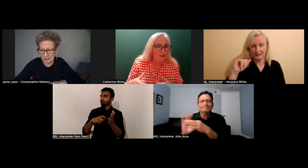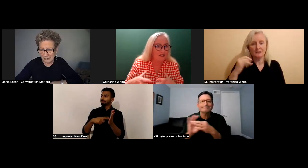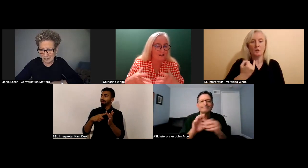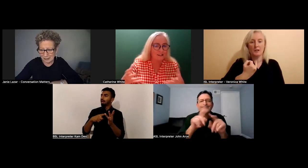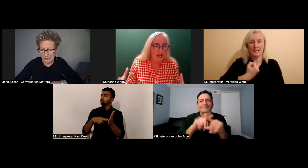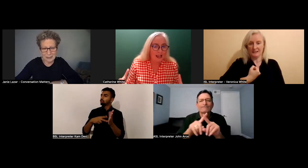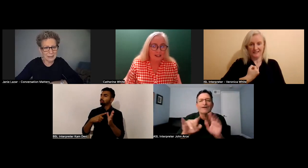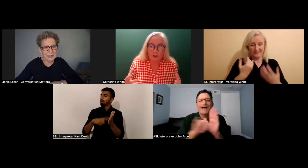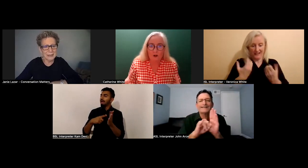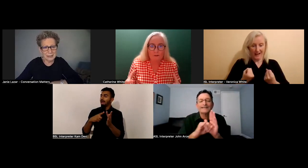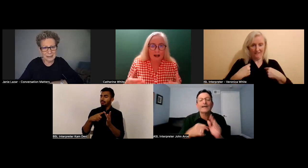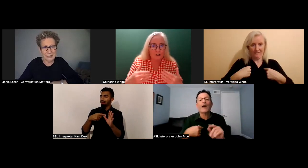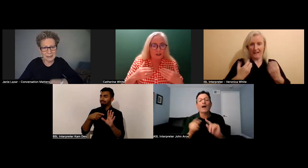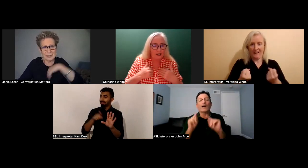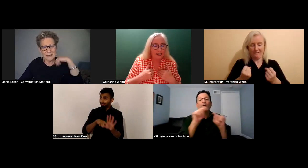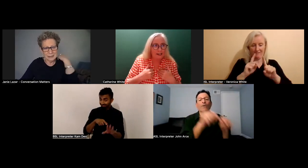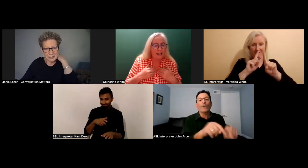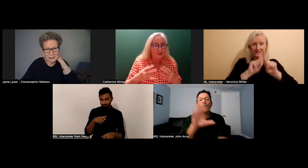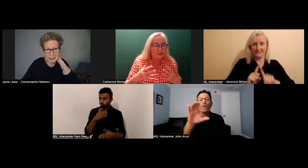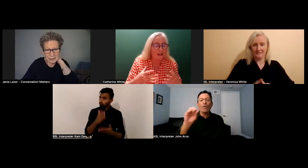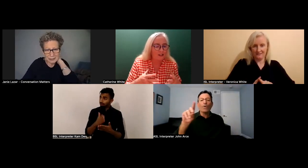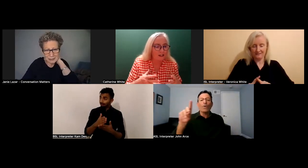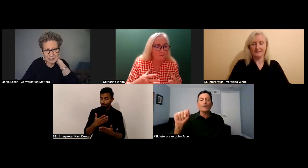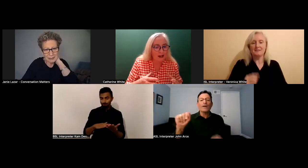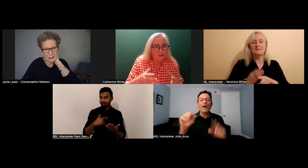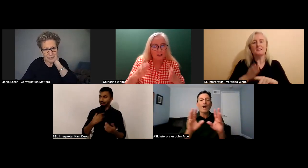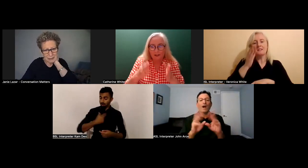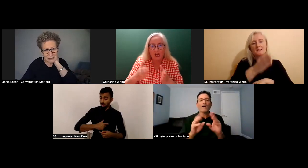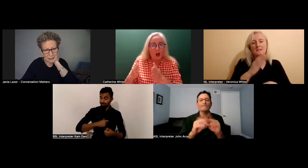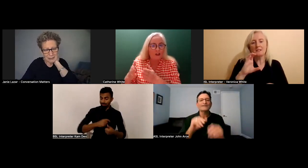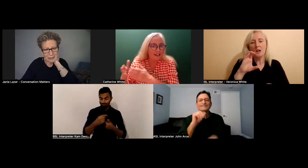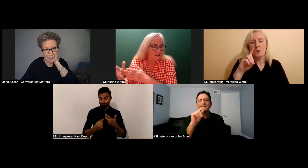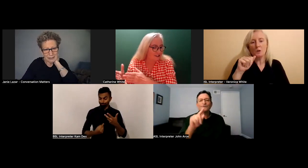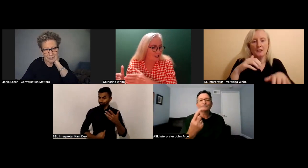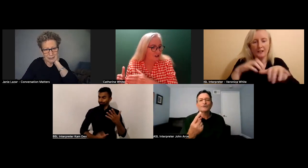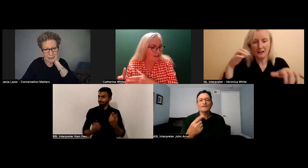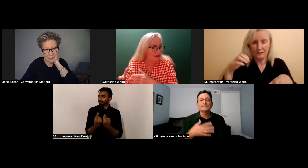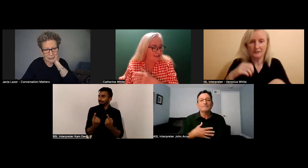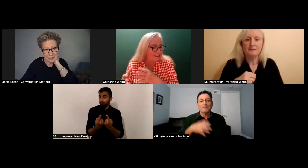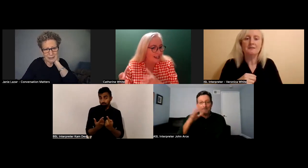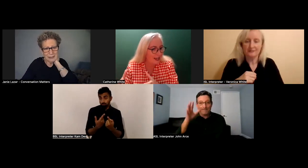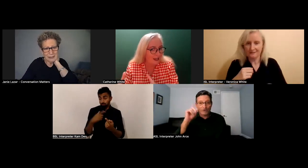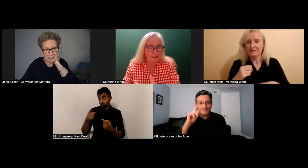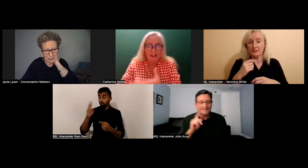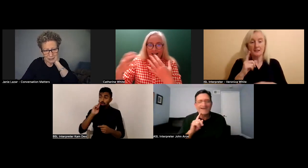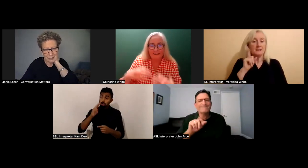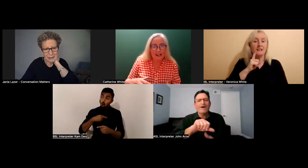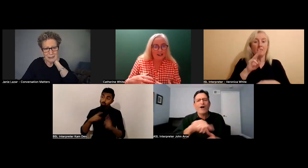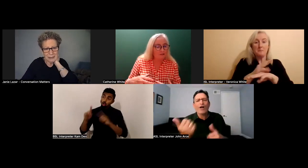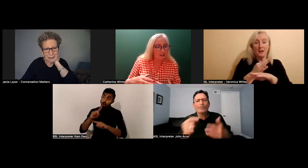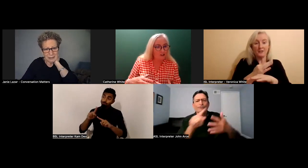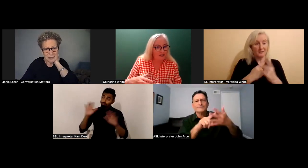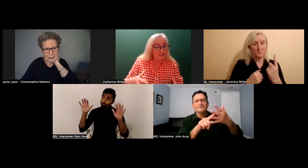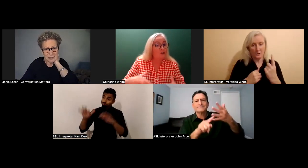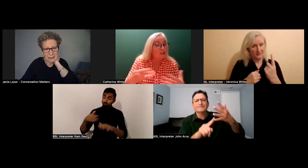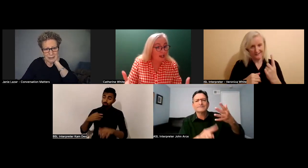Coda conferences, it's all about not just having deaf parents, but the other intersectionalities that they have that